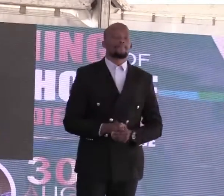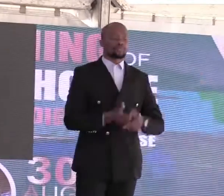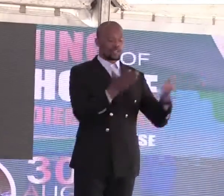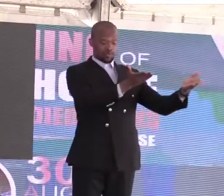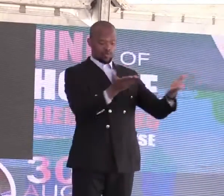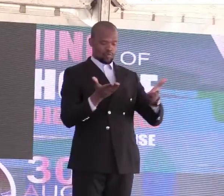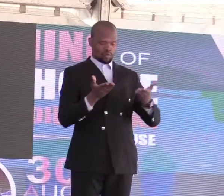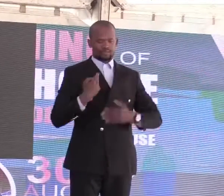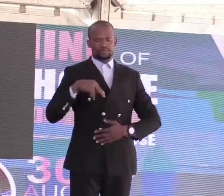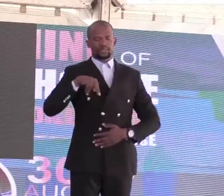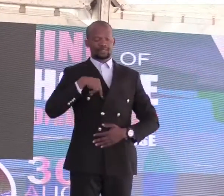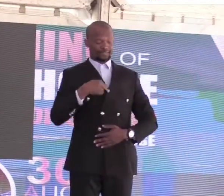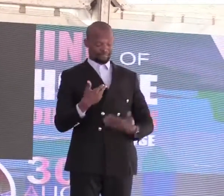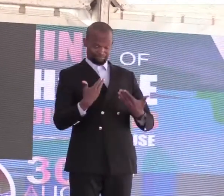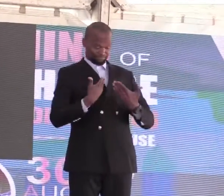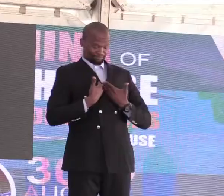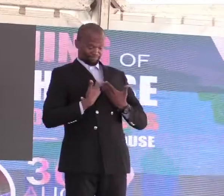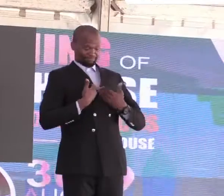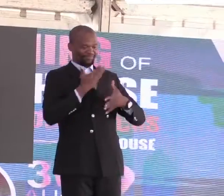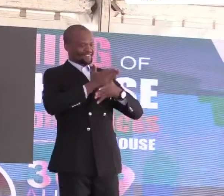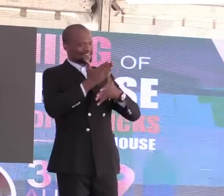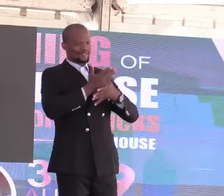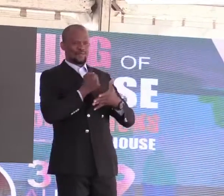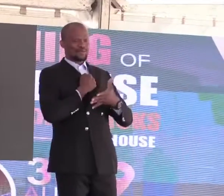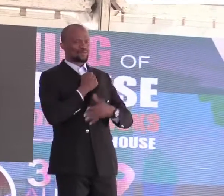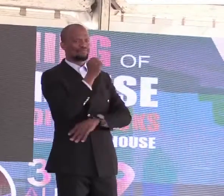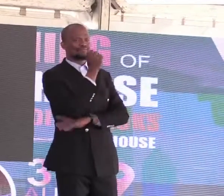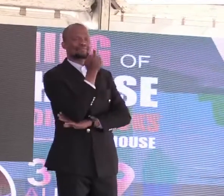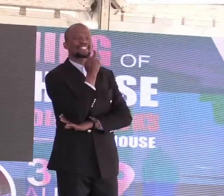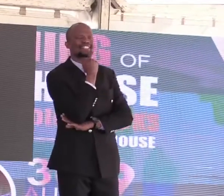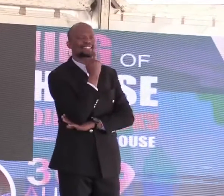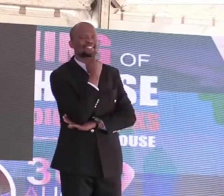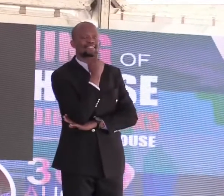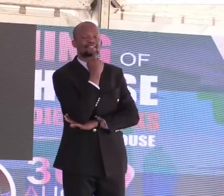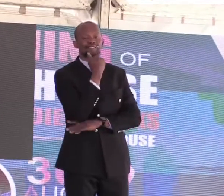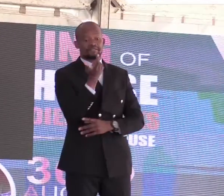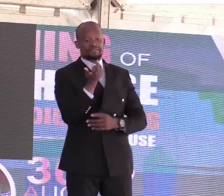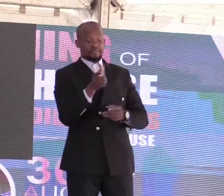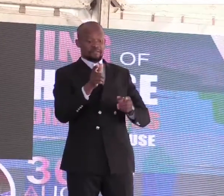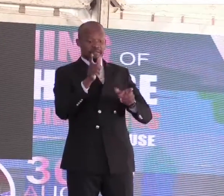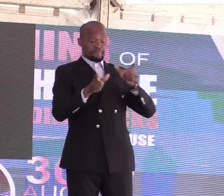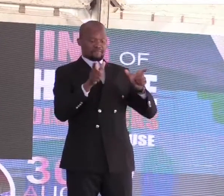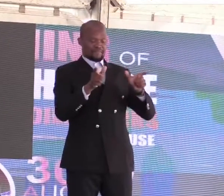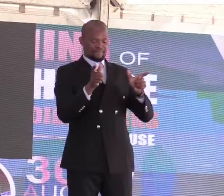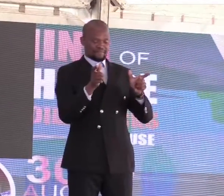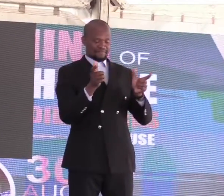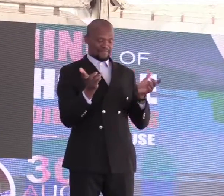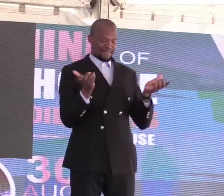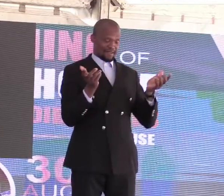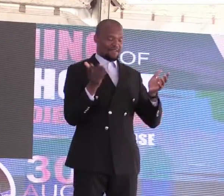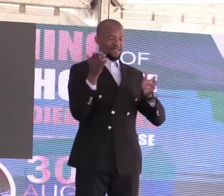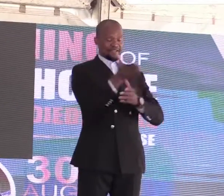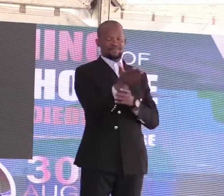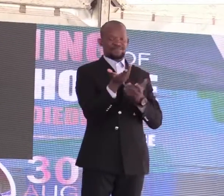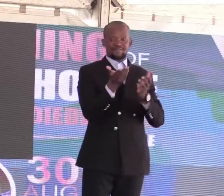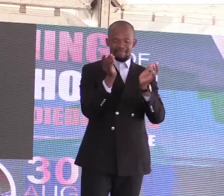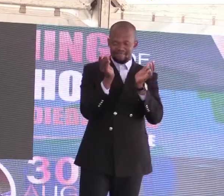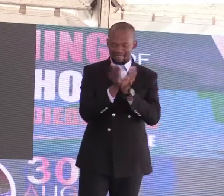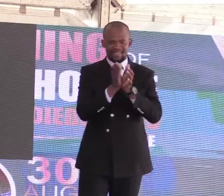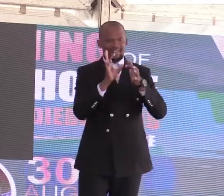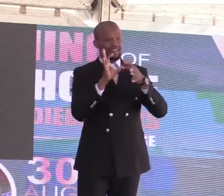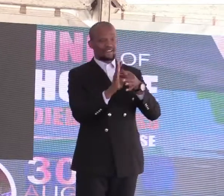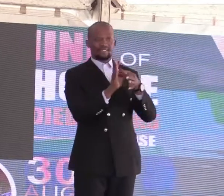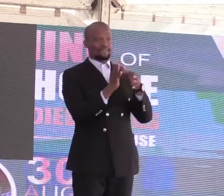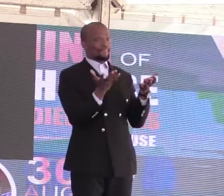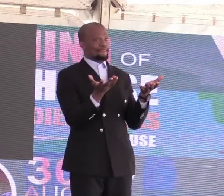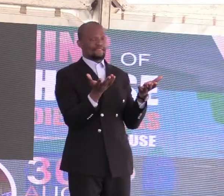us. Now my job is very easy today. Those who attend meetings elsewhere in the home that most of